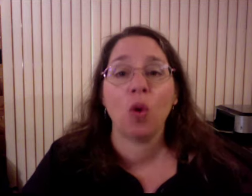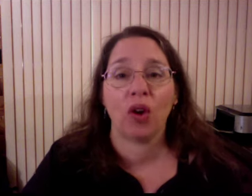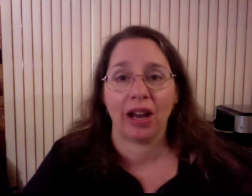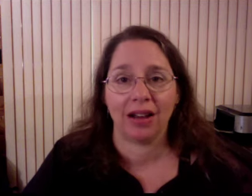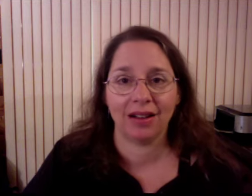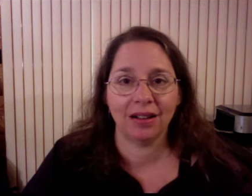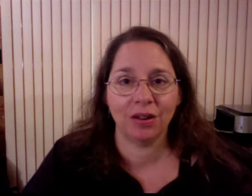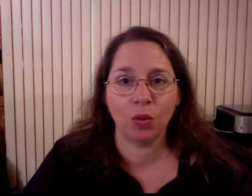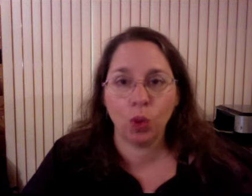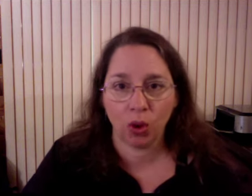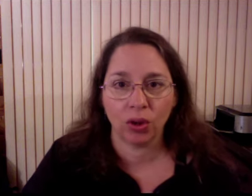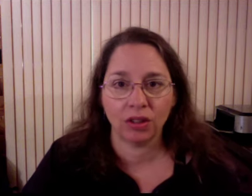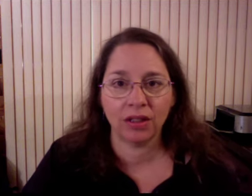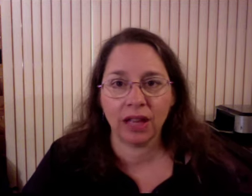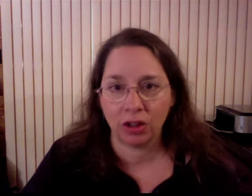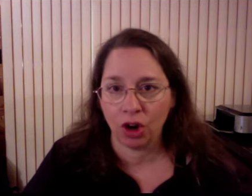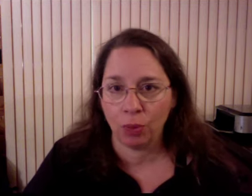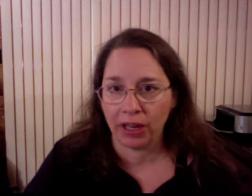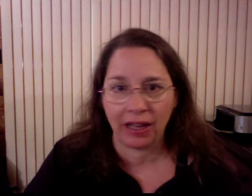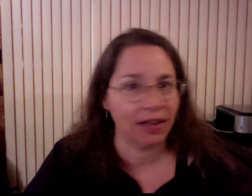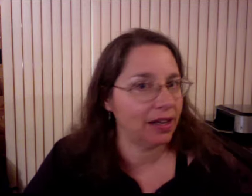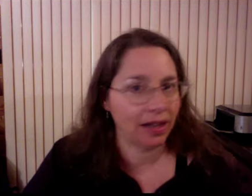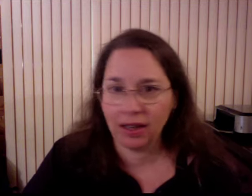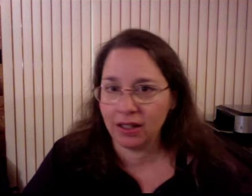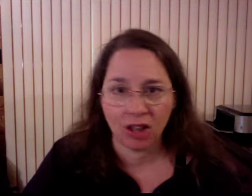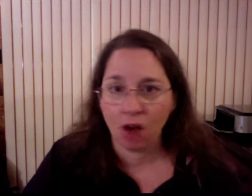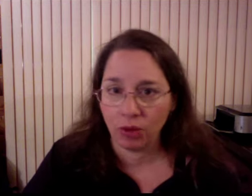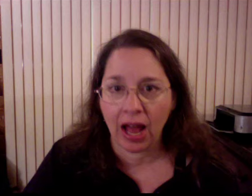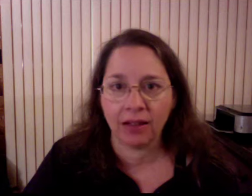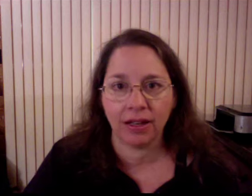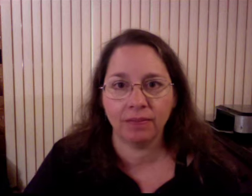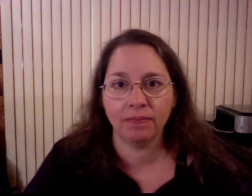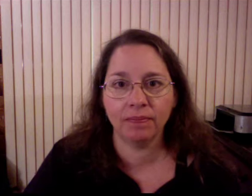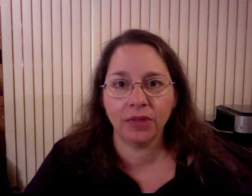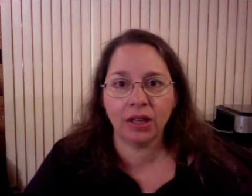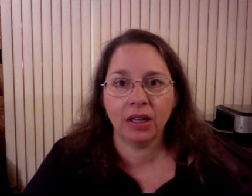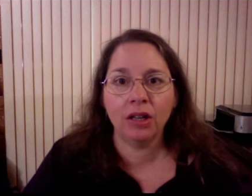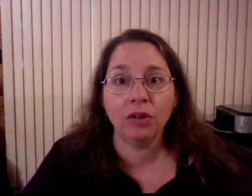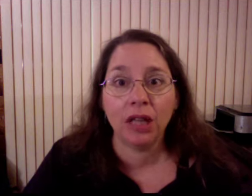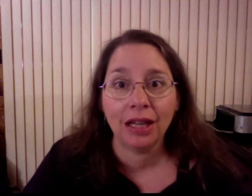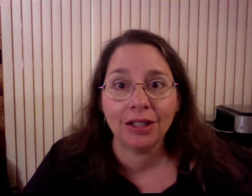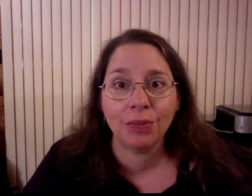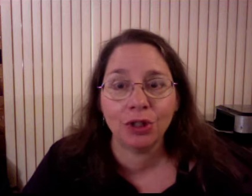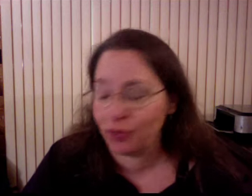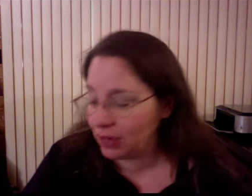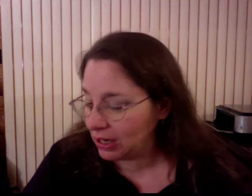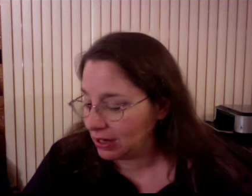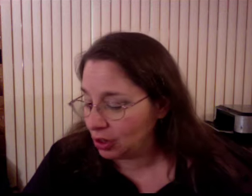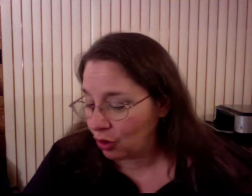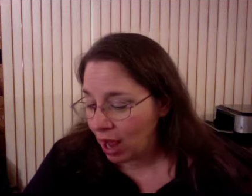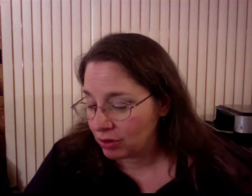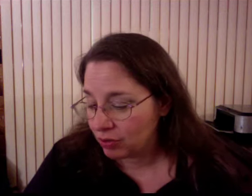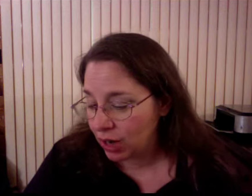phantasmagoric world that you're hoping in. It is not reality. You need to put your feet in the ground of